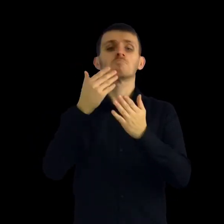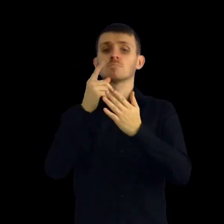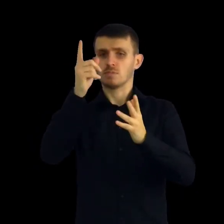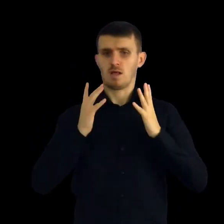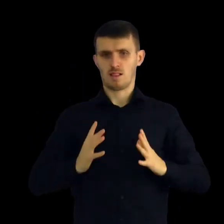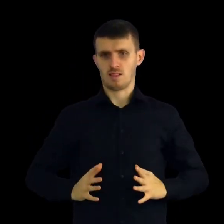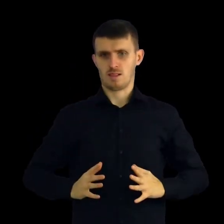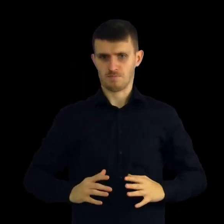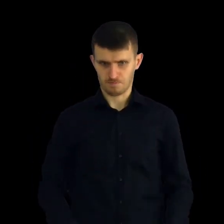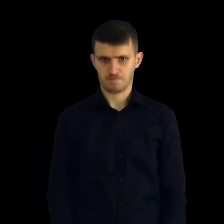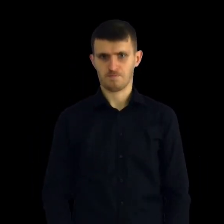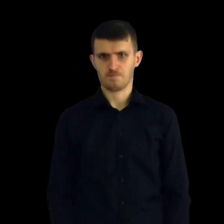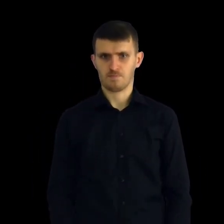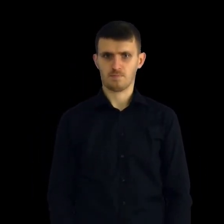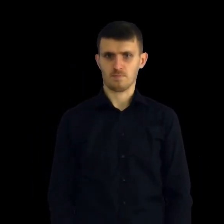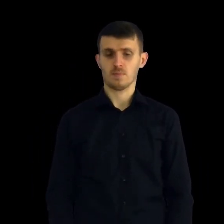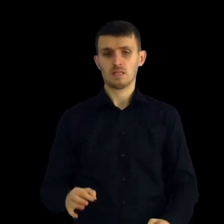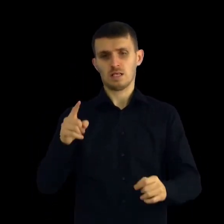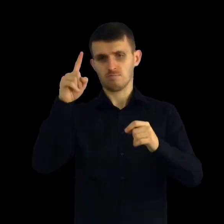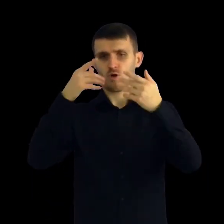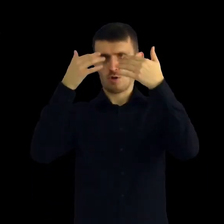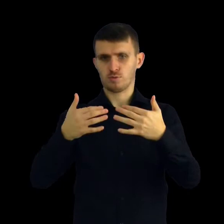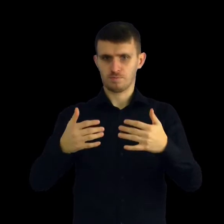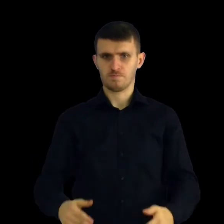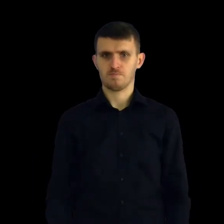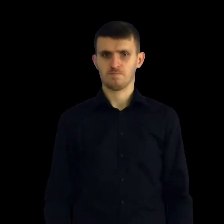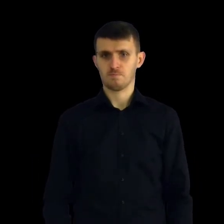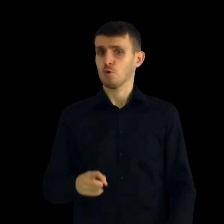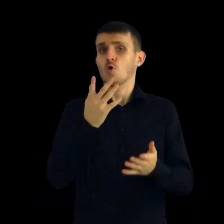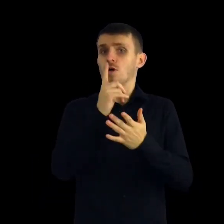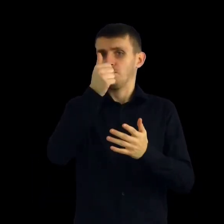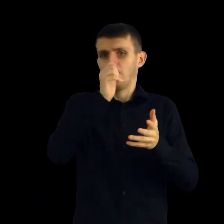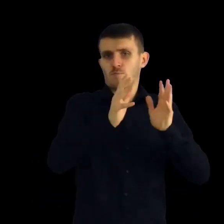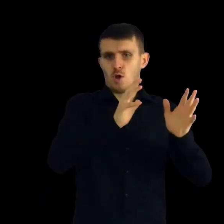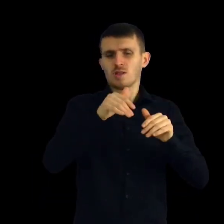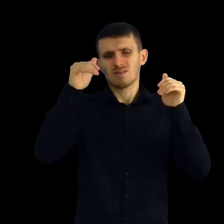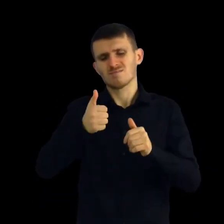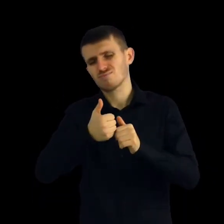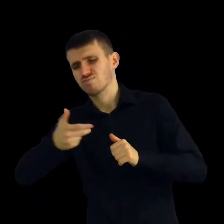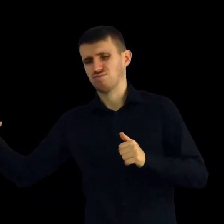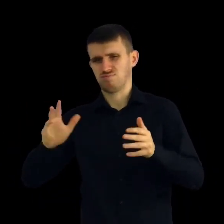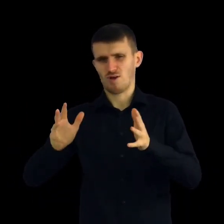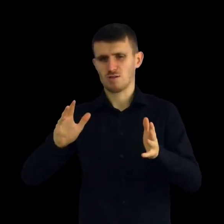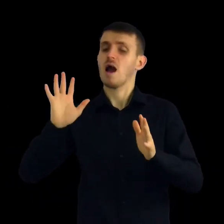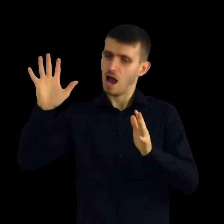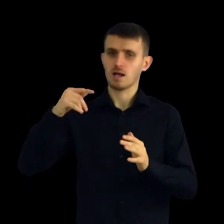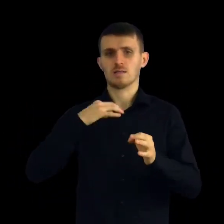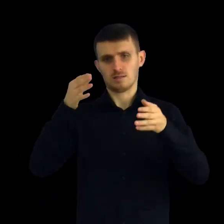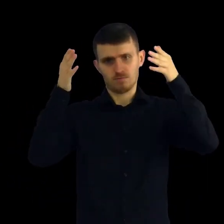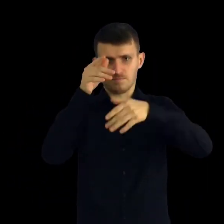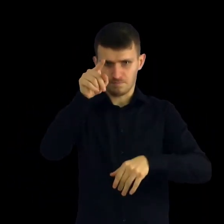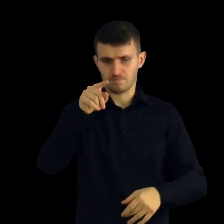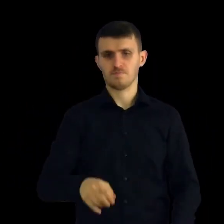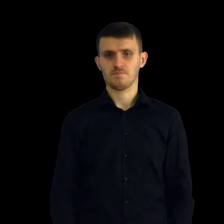times 32. It doesn't matter what order you multiply in. Now let's try to compute it. And once again, this is only one way of doing it. There's many ways of doing it, and I